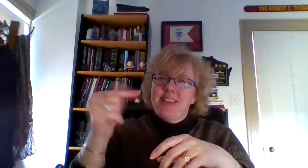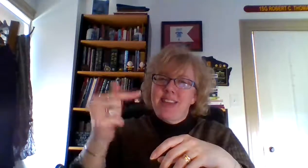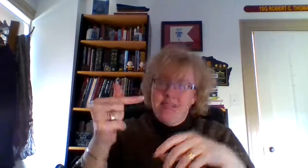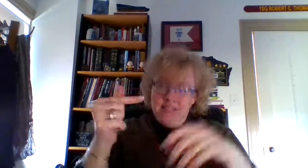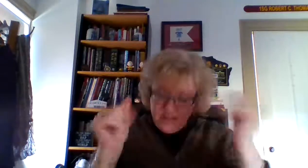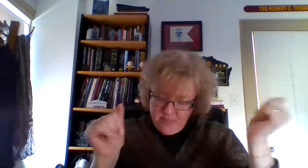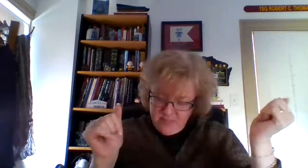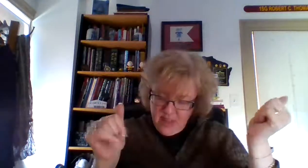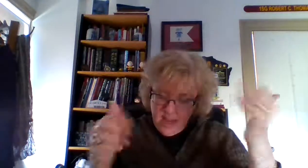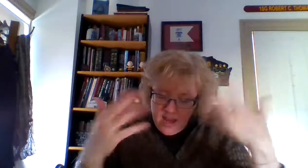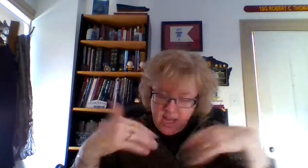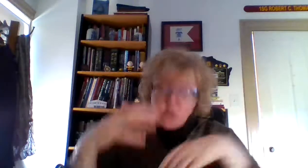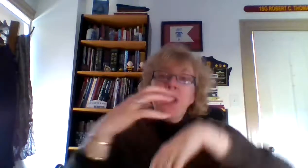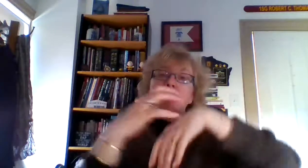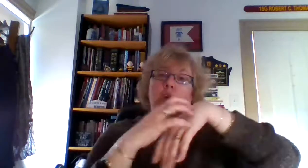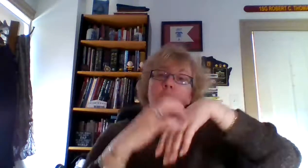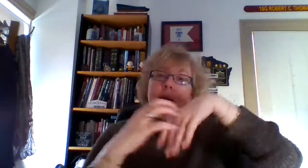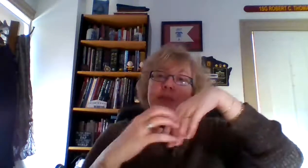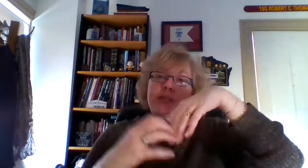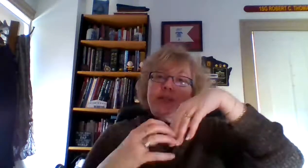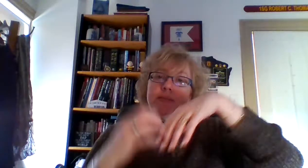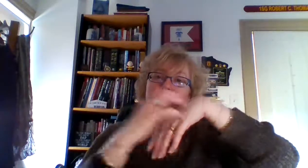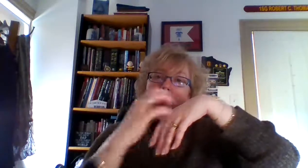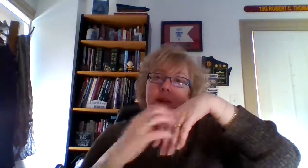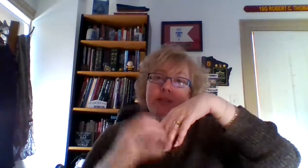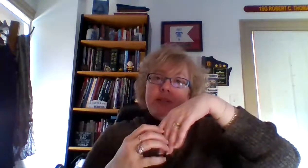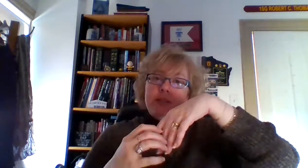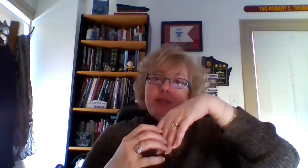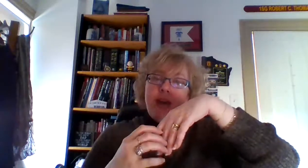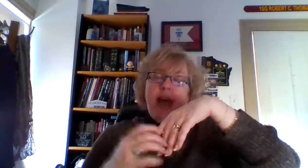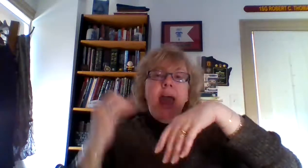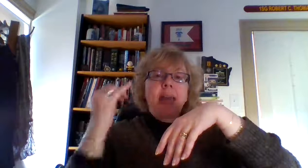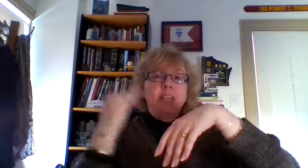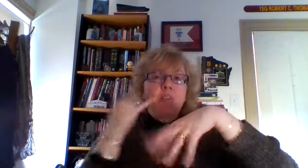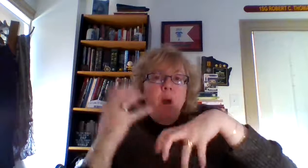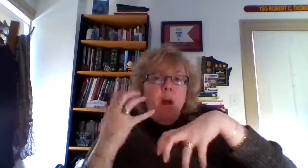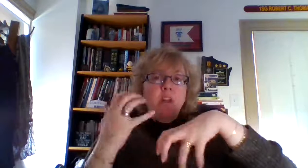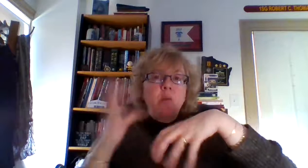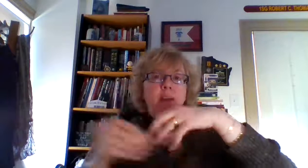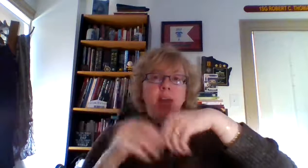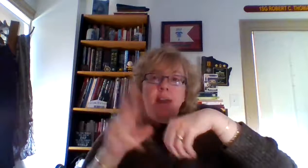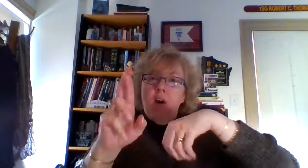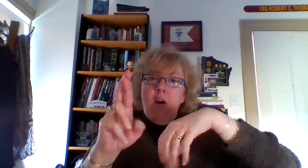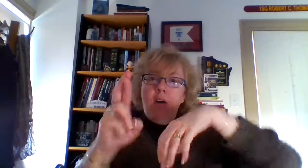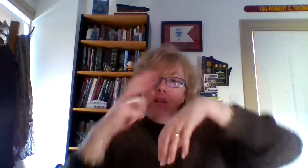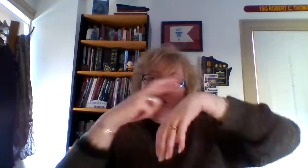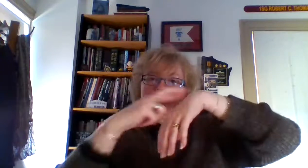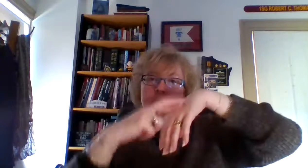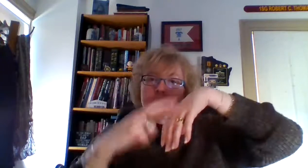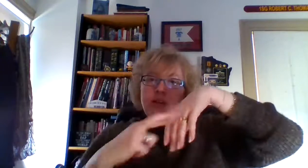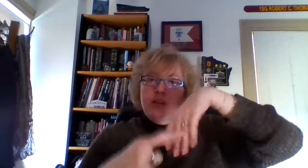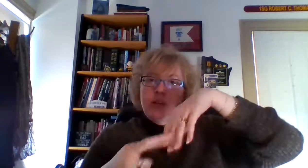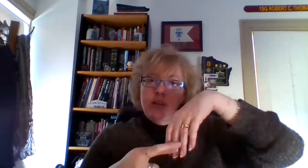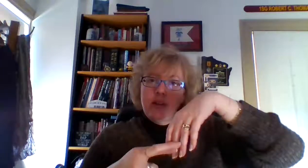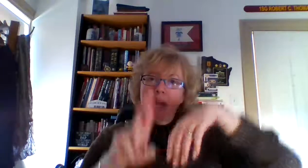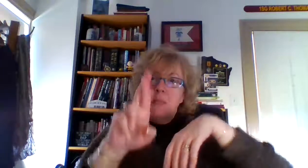casing. Next one, grapes. And if you want, you can add an R, and it